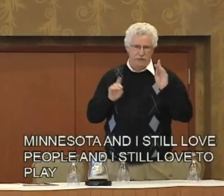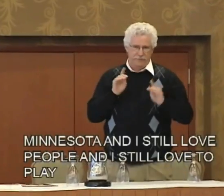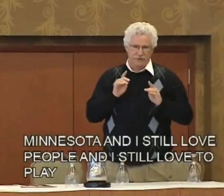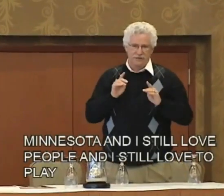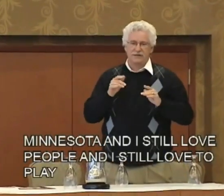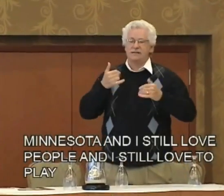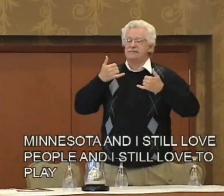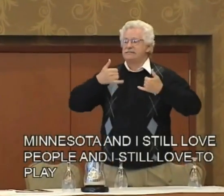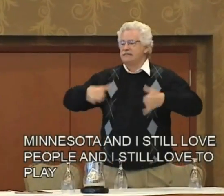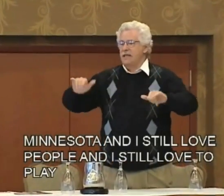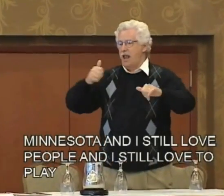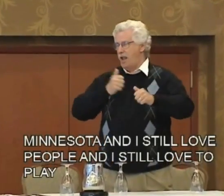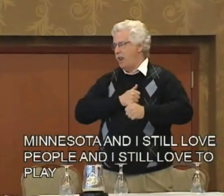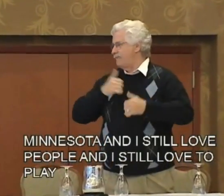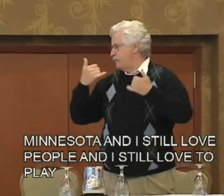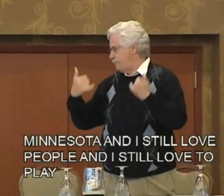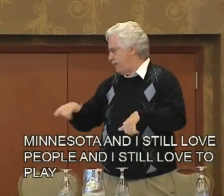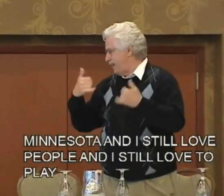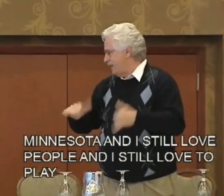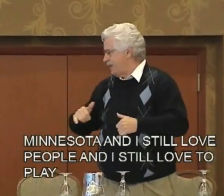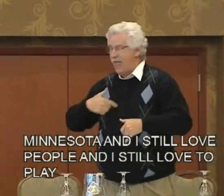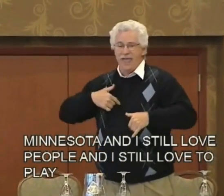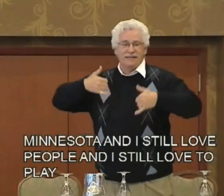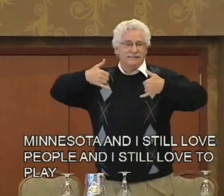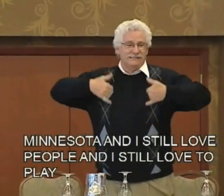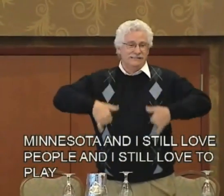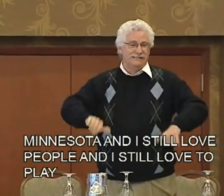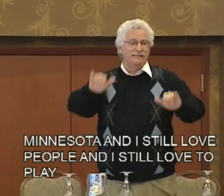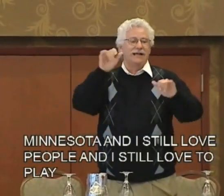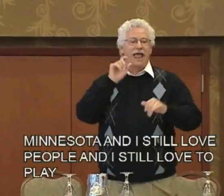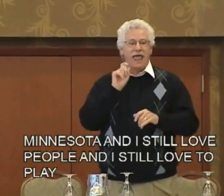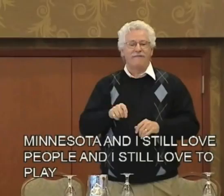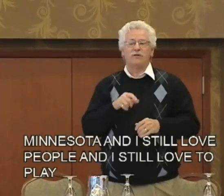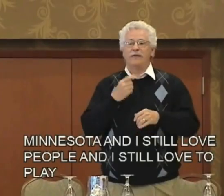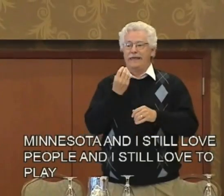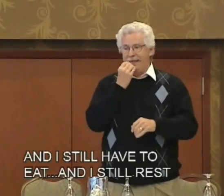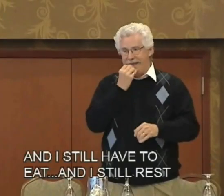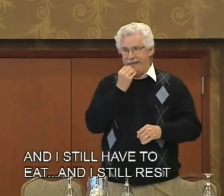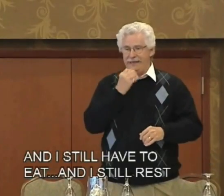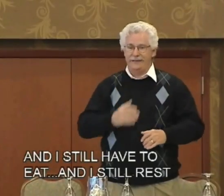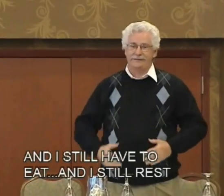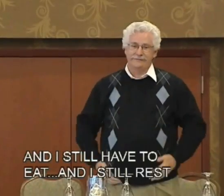people and I still love to play and I still have to eat